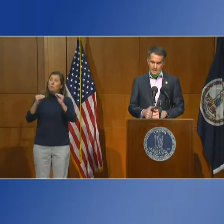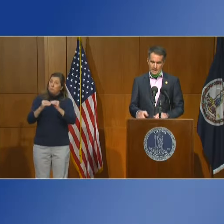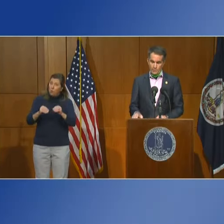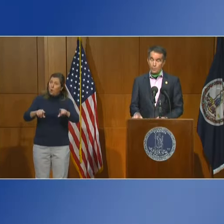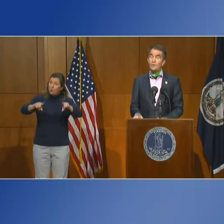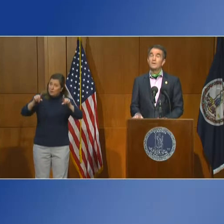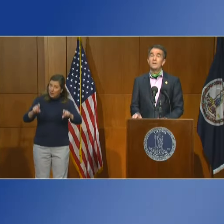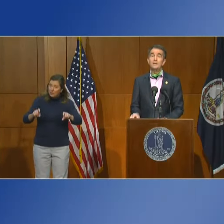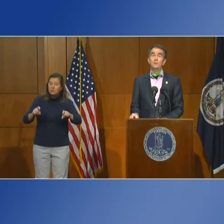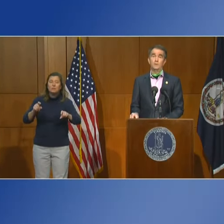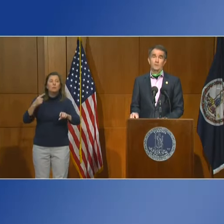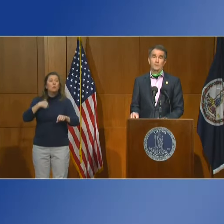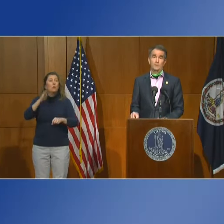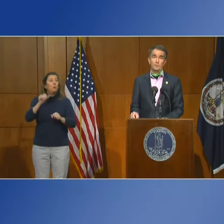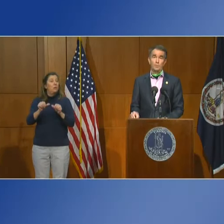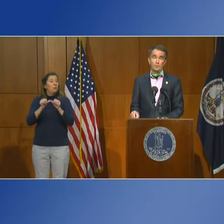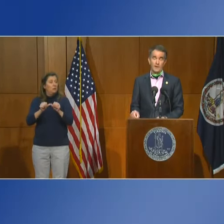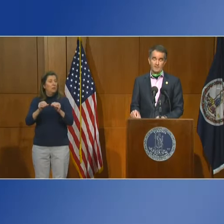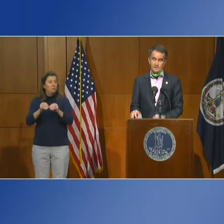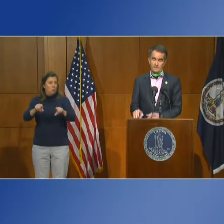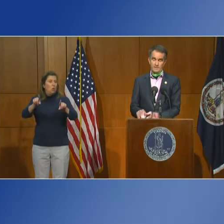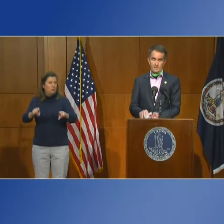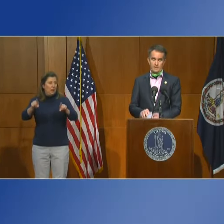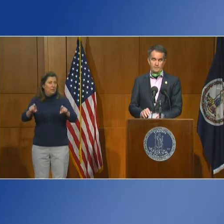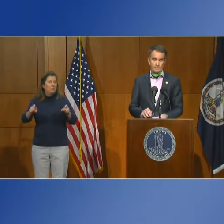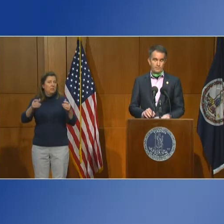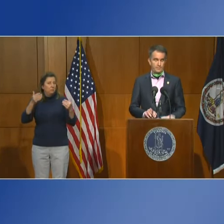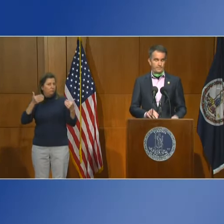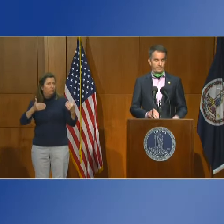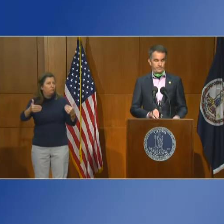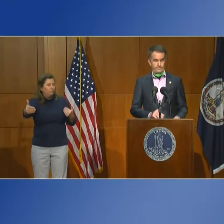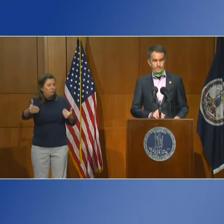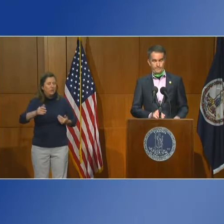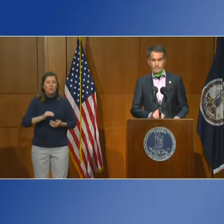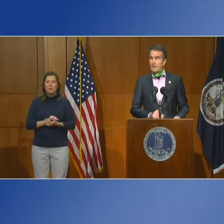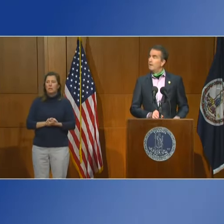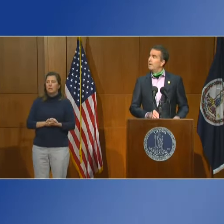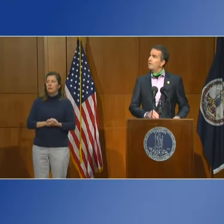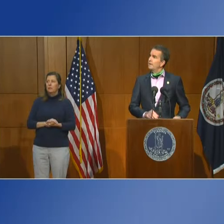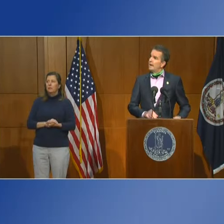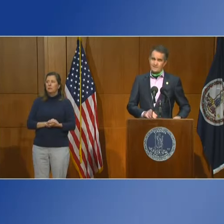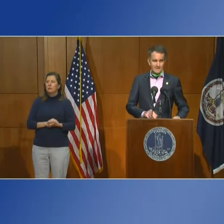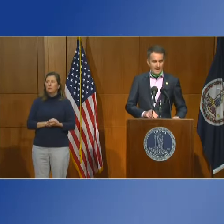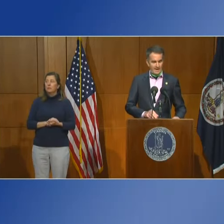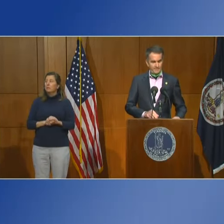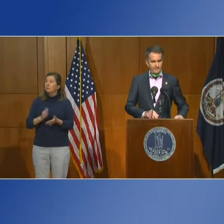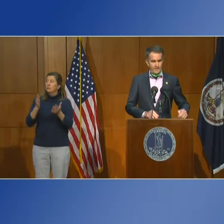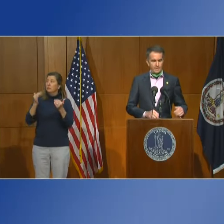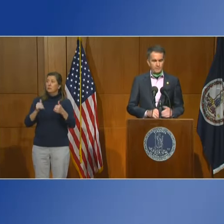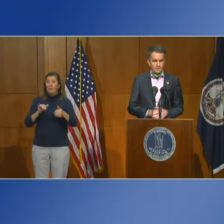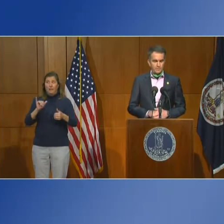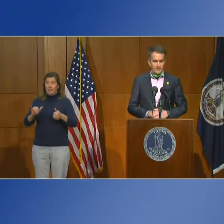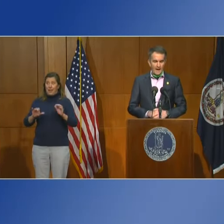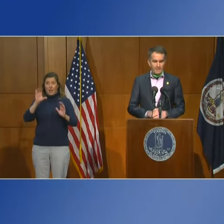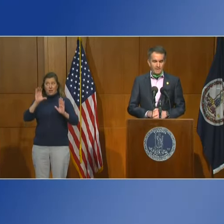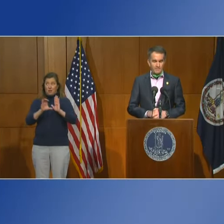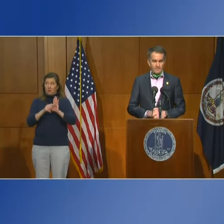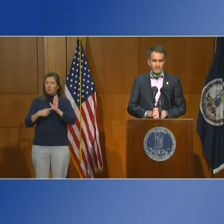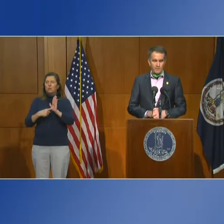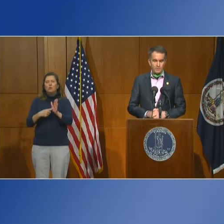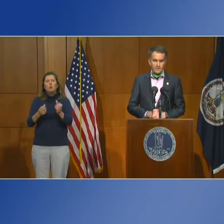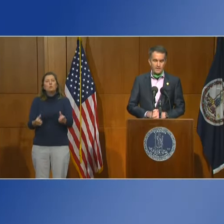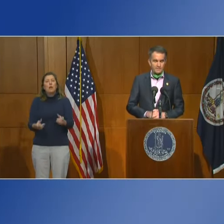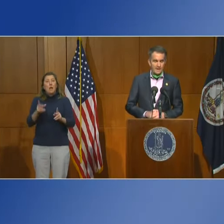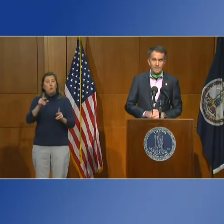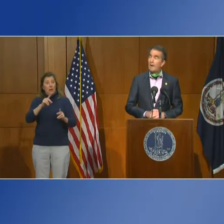testing, and we will continue to do more testing in the future. The next slide shows us how many